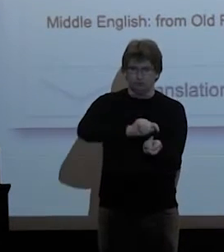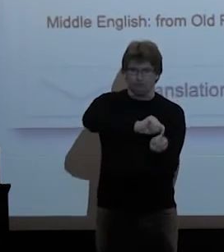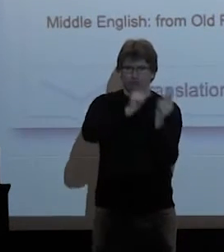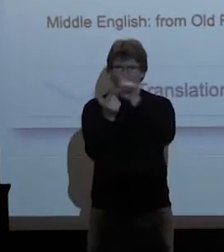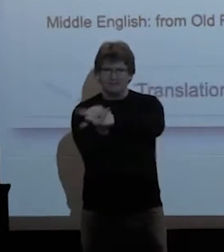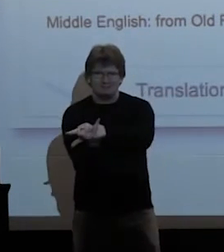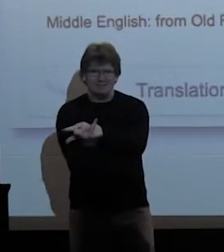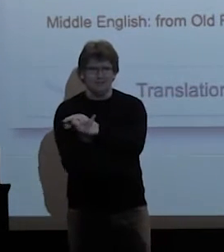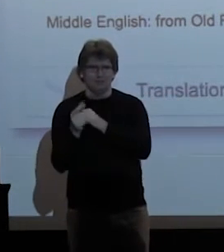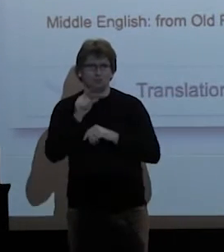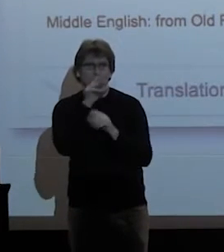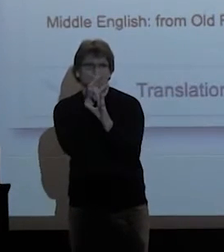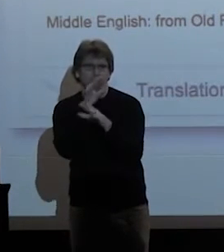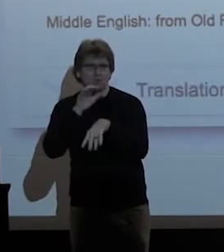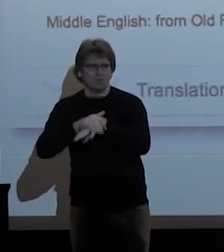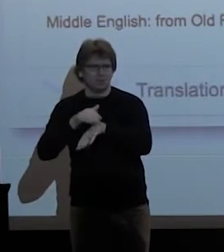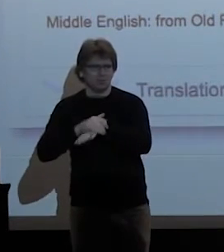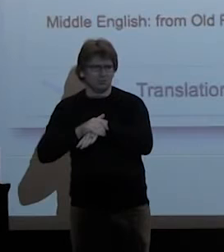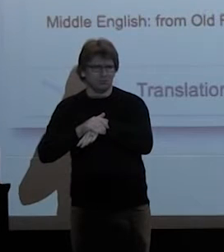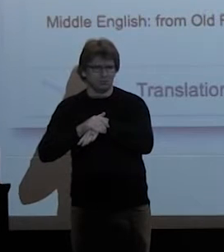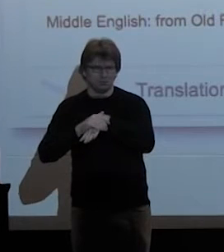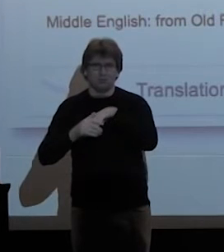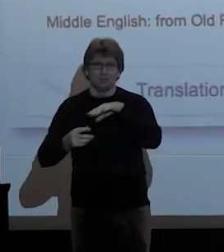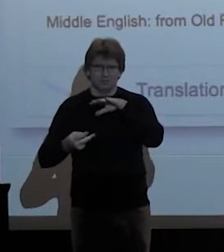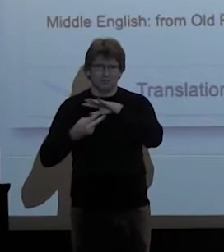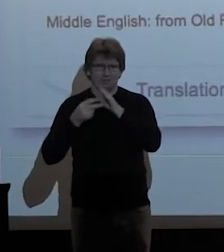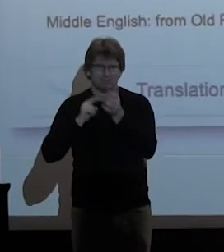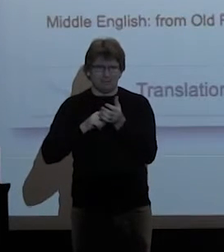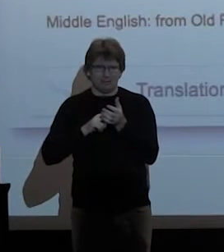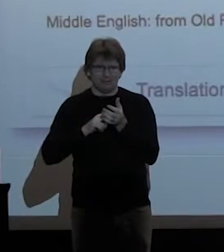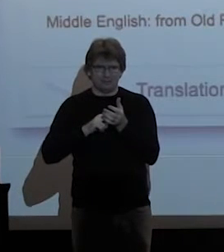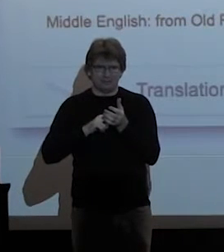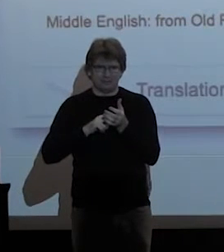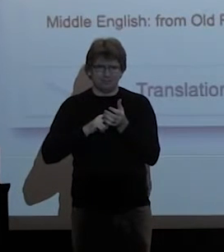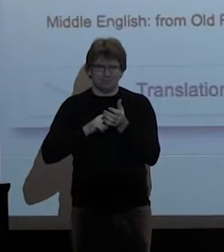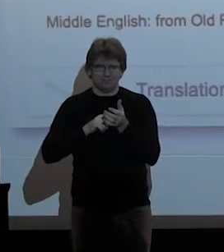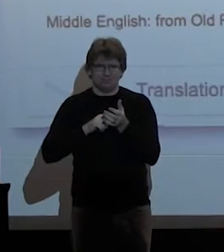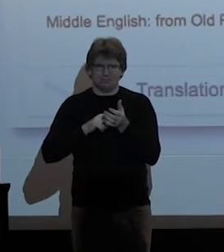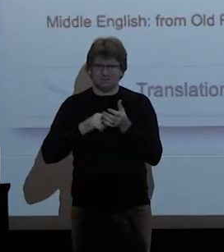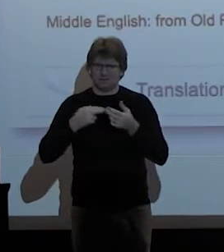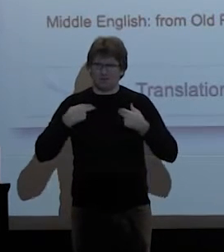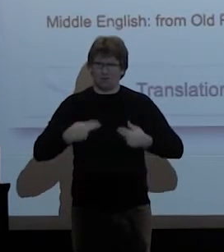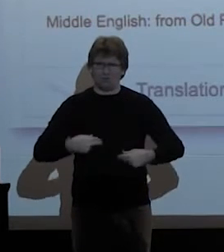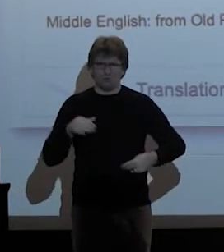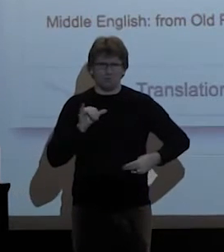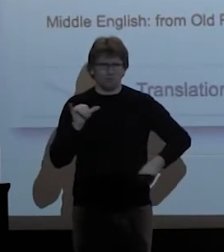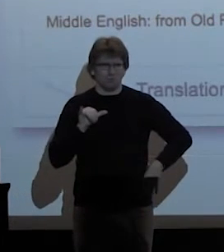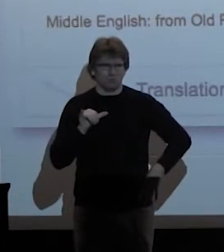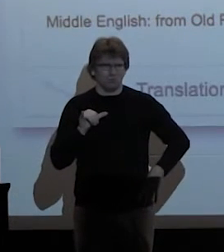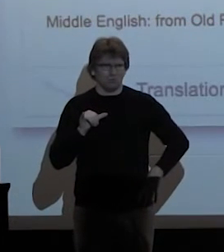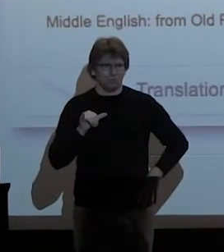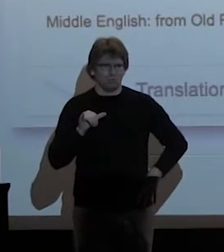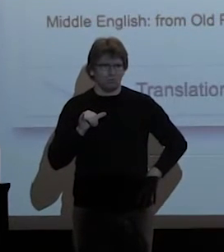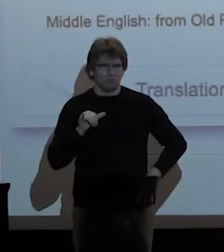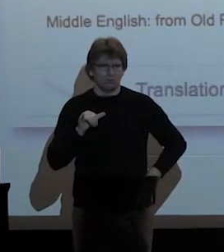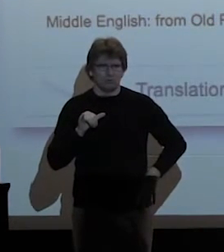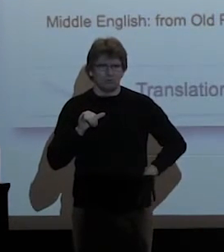using interpreters to translate my American Sign Language into spoken English, is proof that I'm human as well.